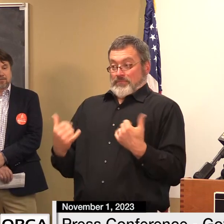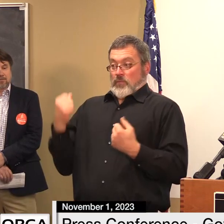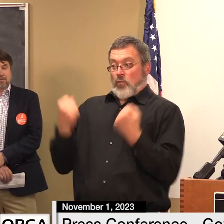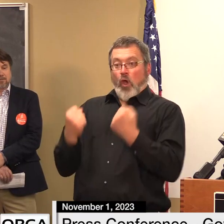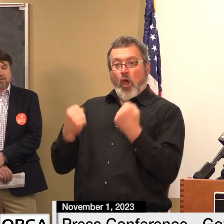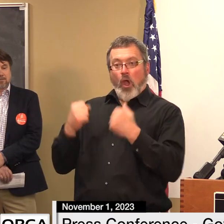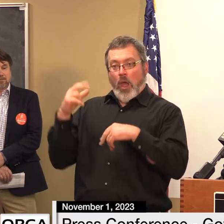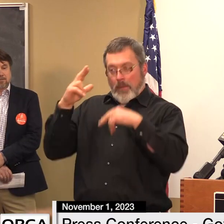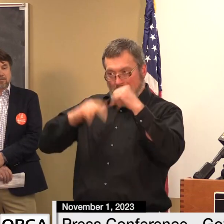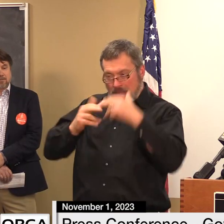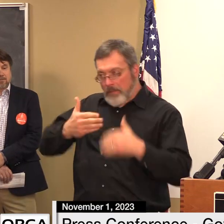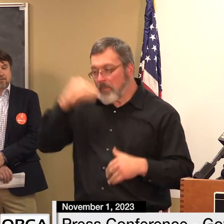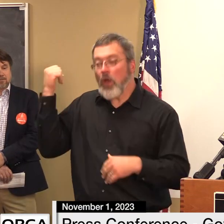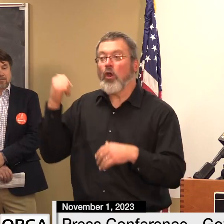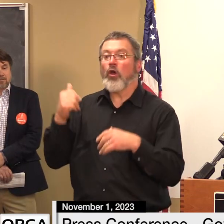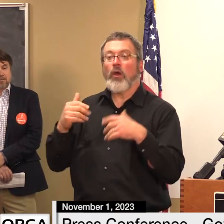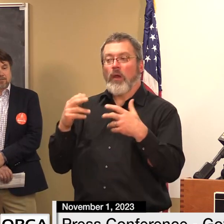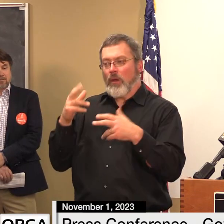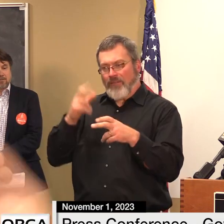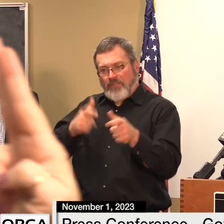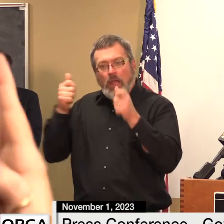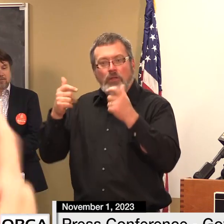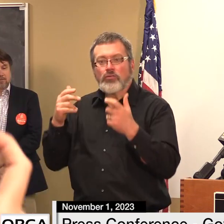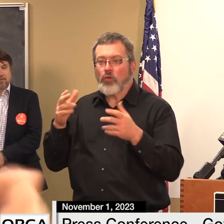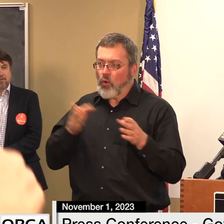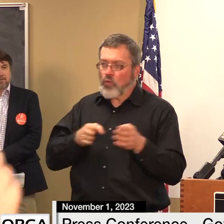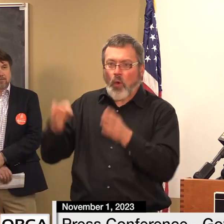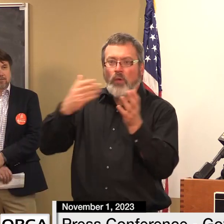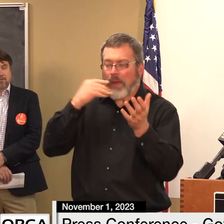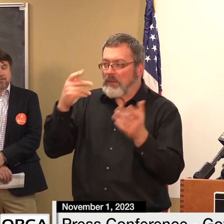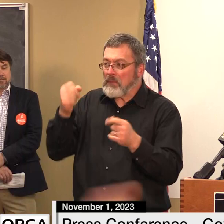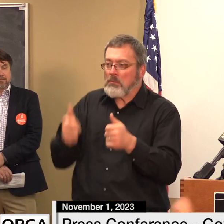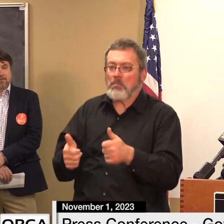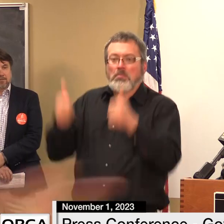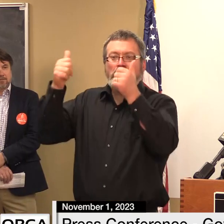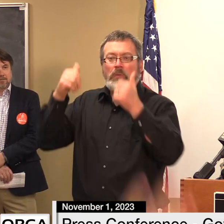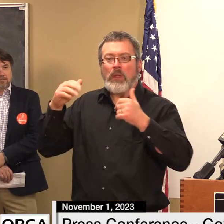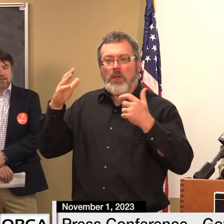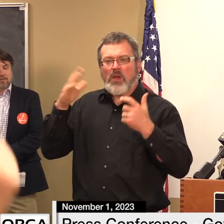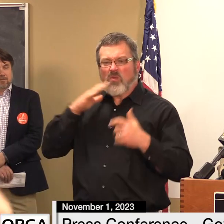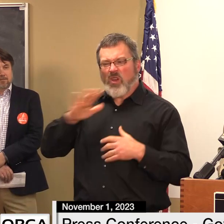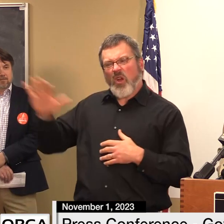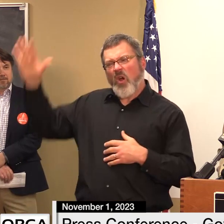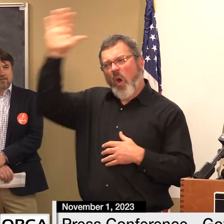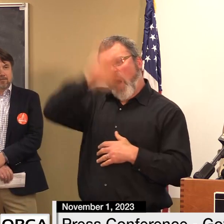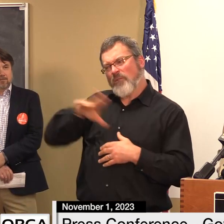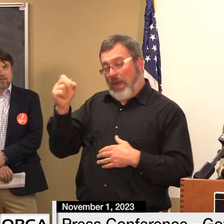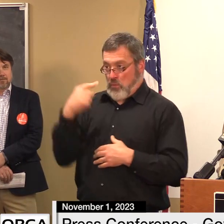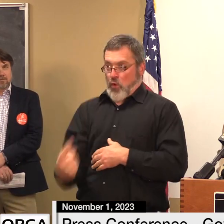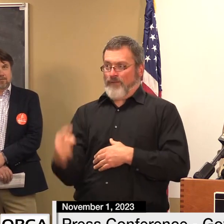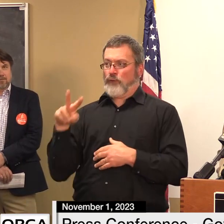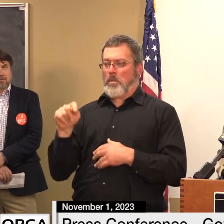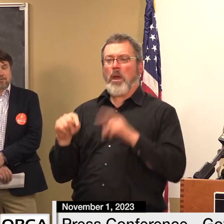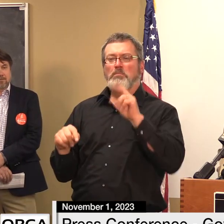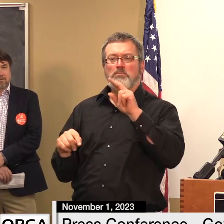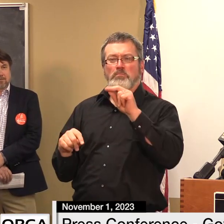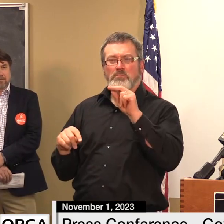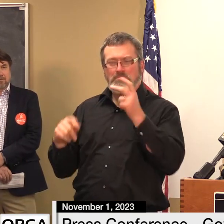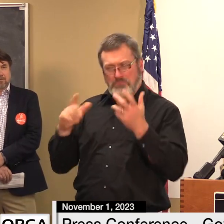built better. So you're seeing higher speeds generally across the country. This is not a Vermont issue, this is a nationwide